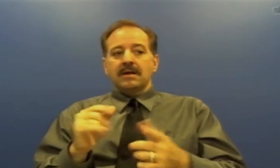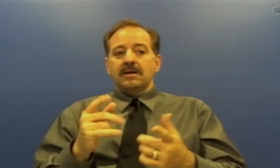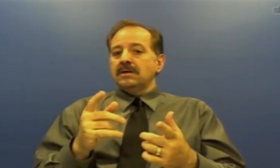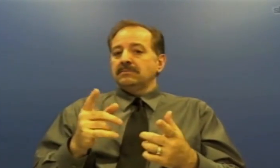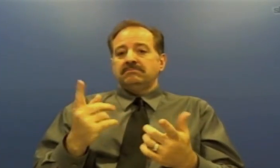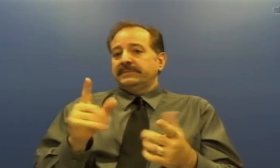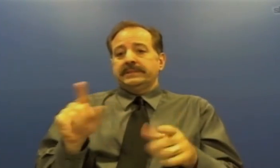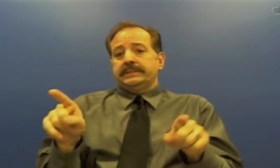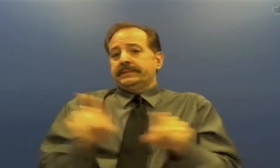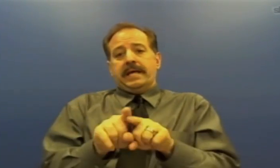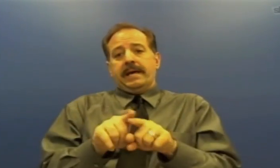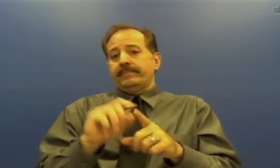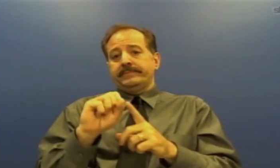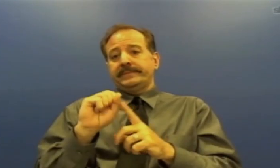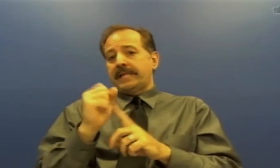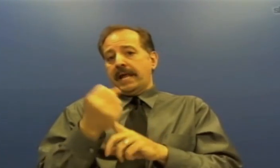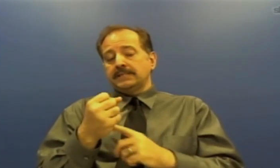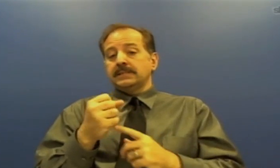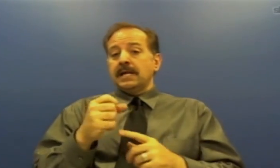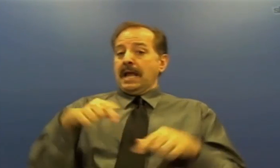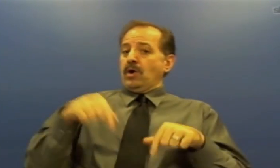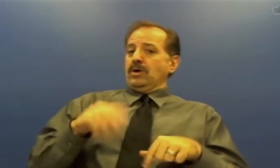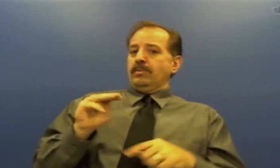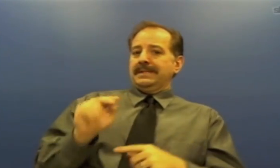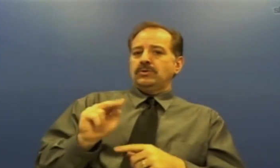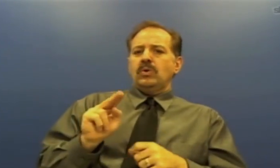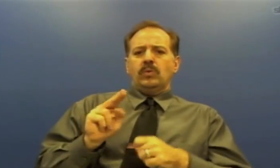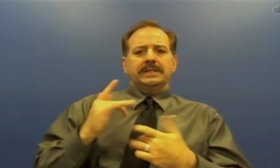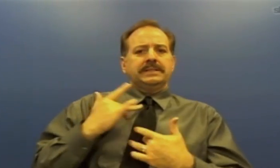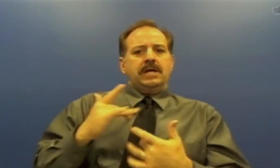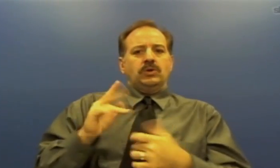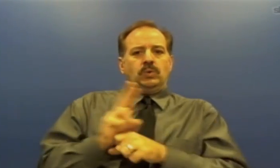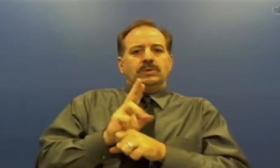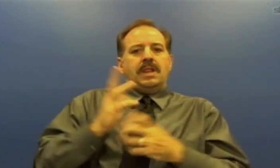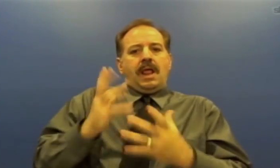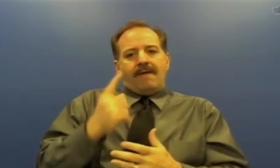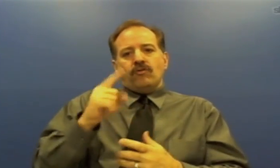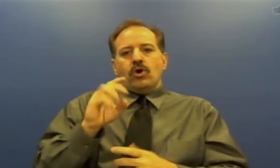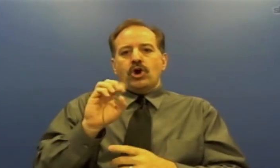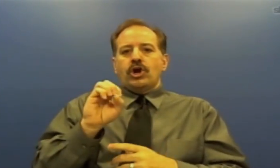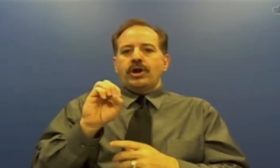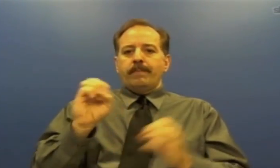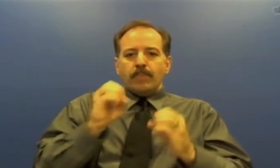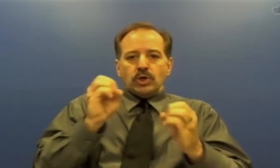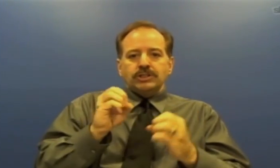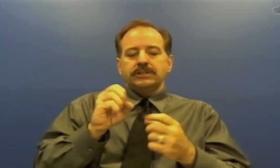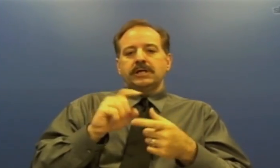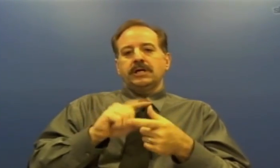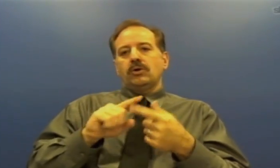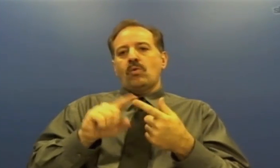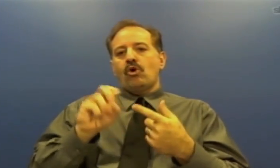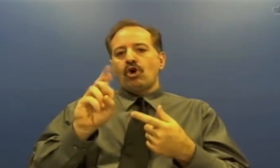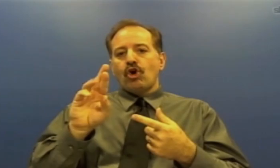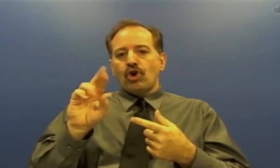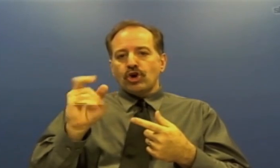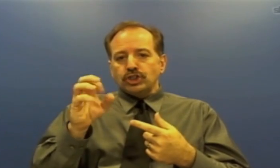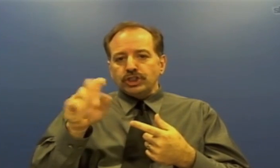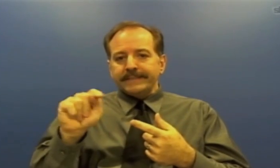as a VRI. I mean, it could be the exact same setting, and in fact, here in Minnesota, we use VRI